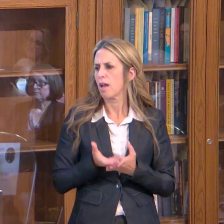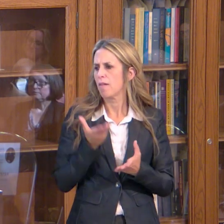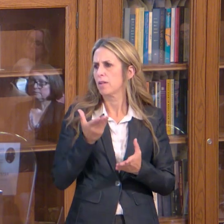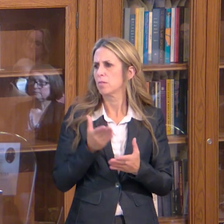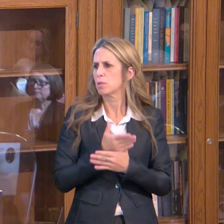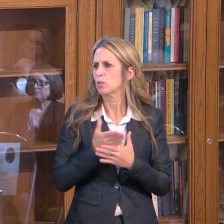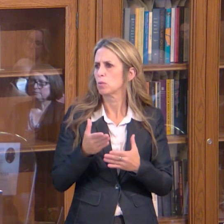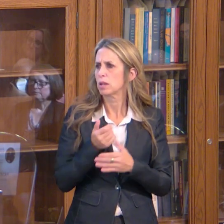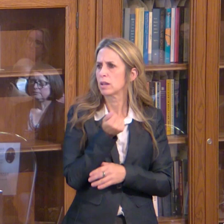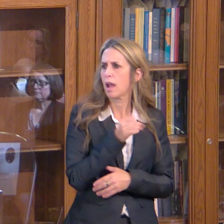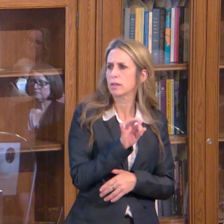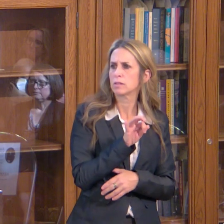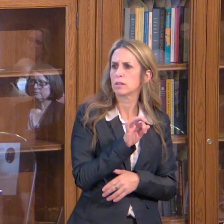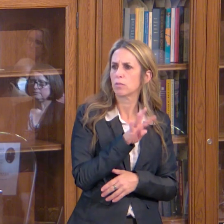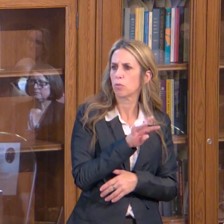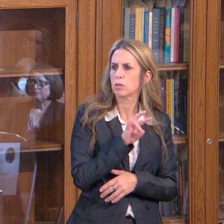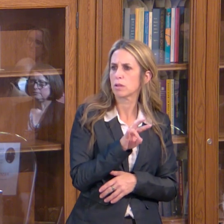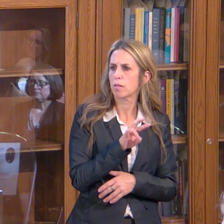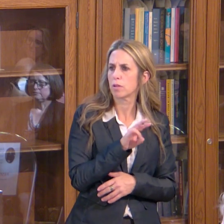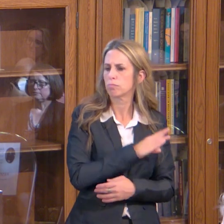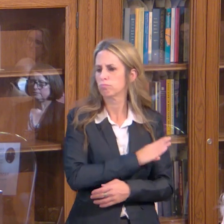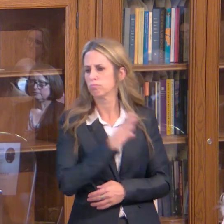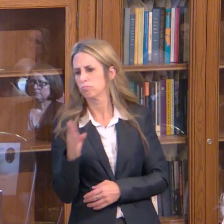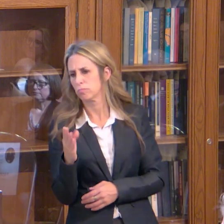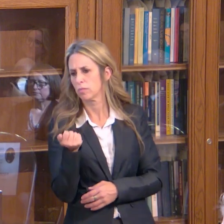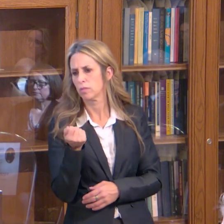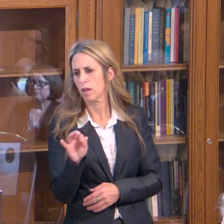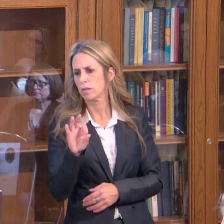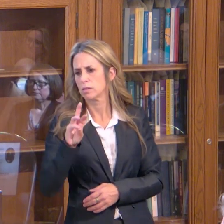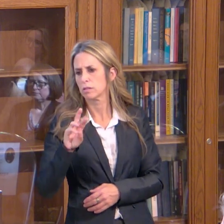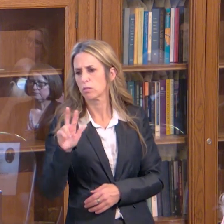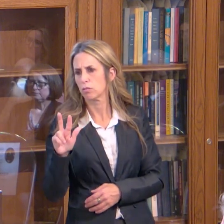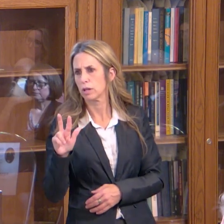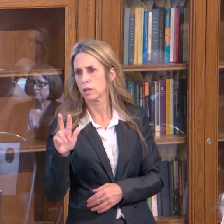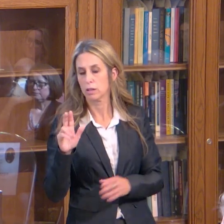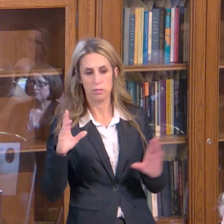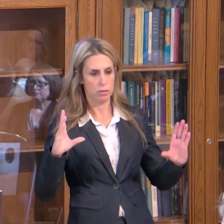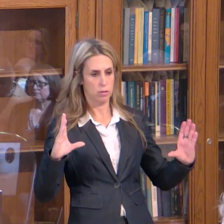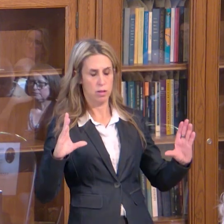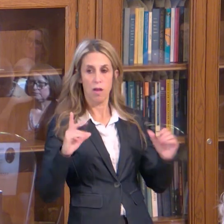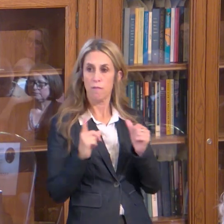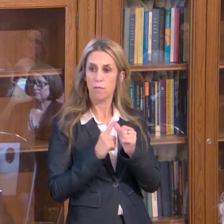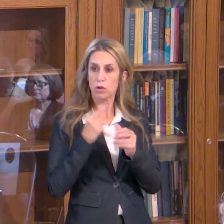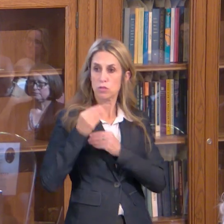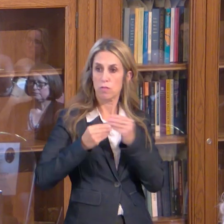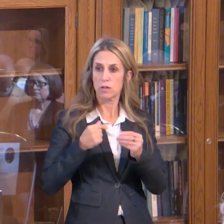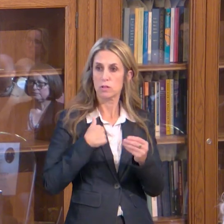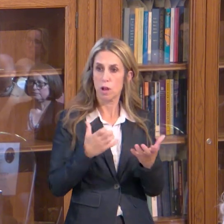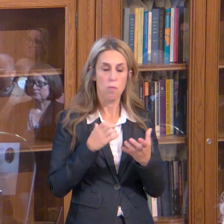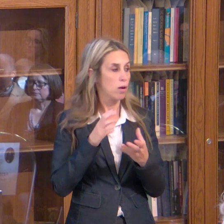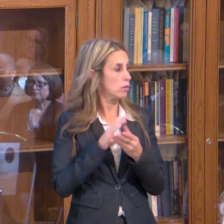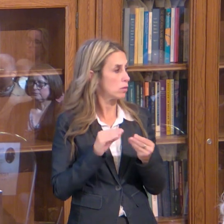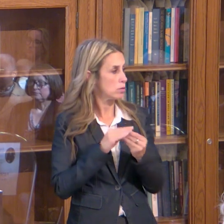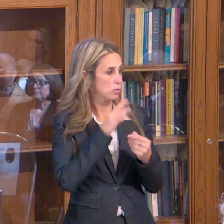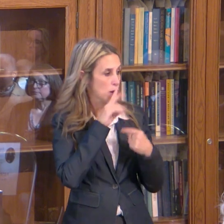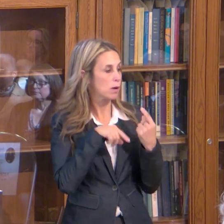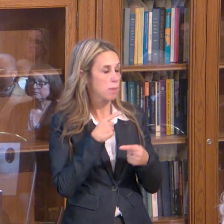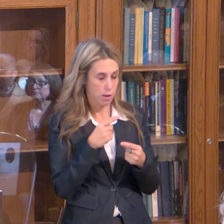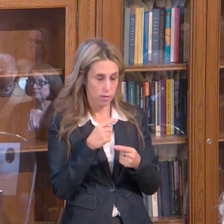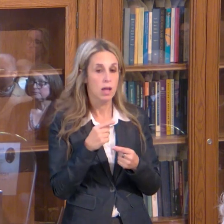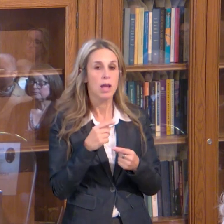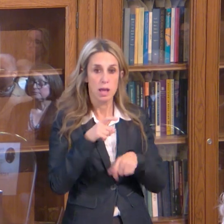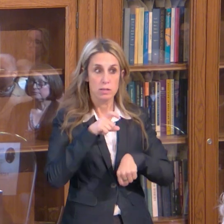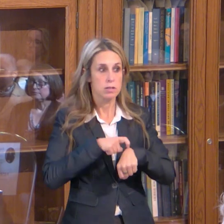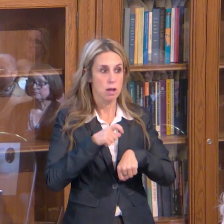between 1947 and 1963 that's the first generation I want to talk about it's a time of